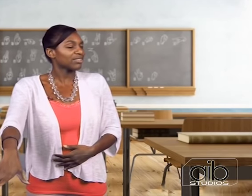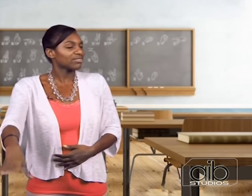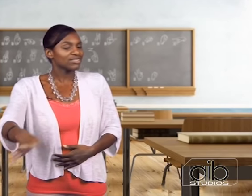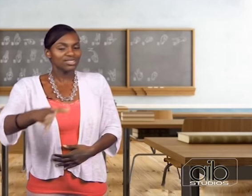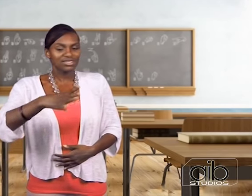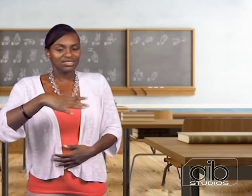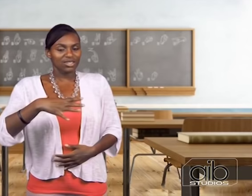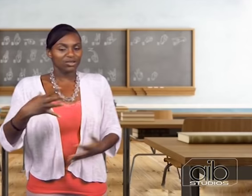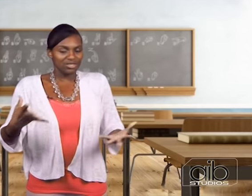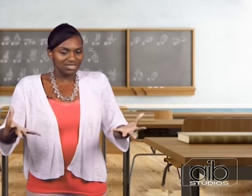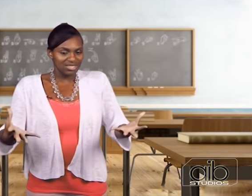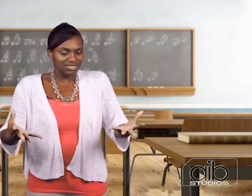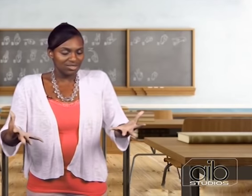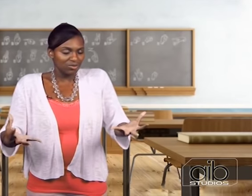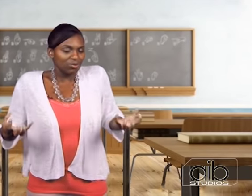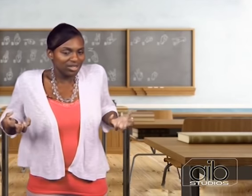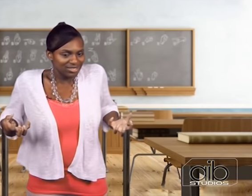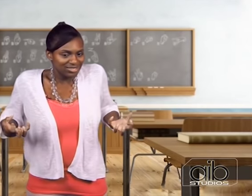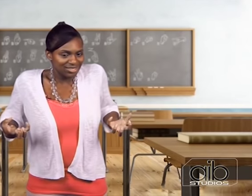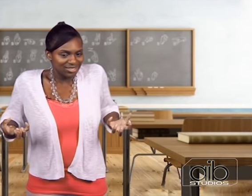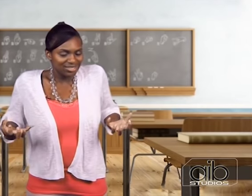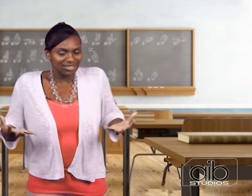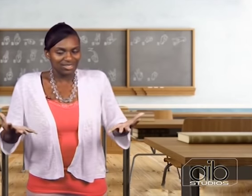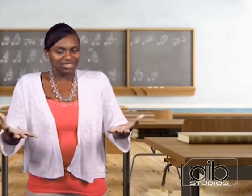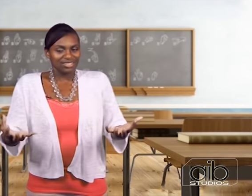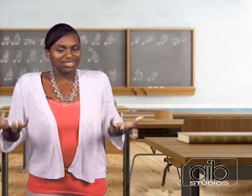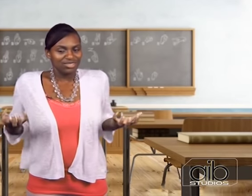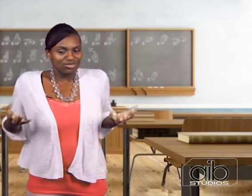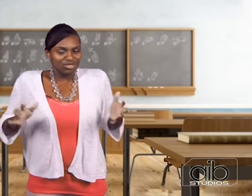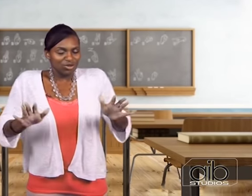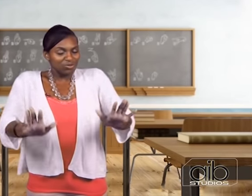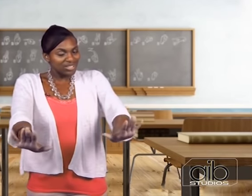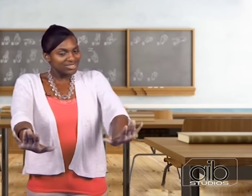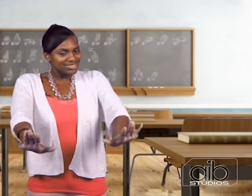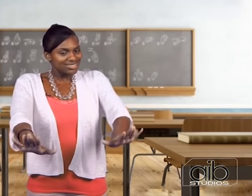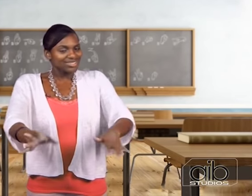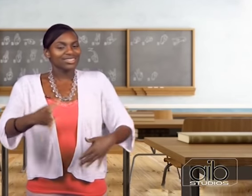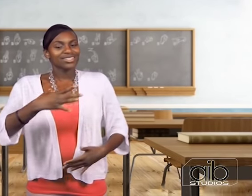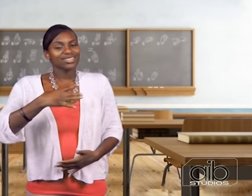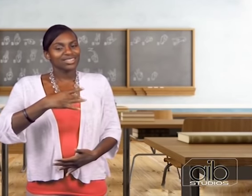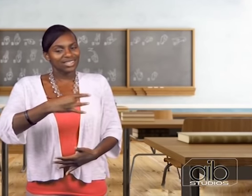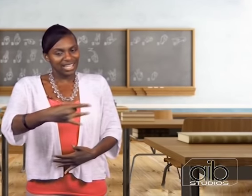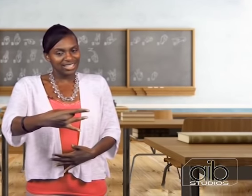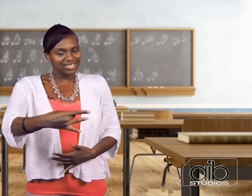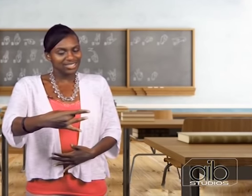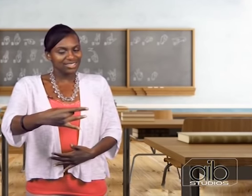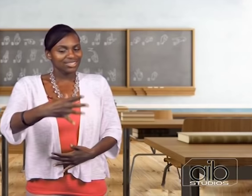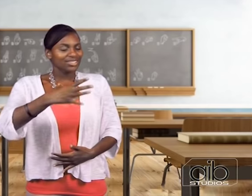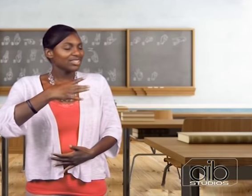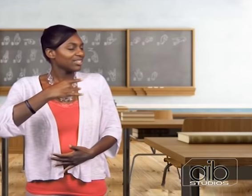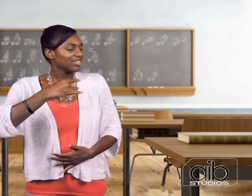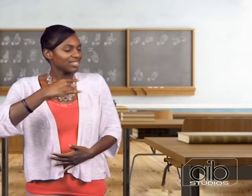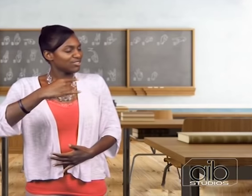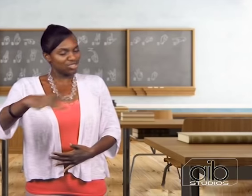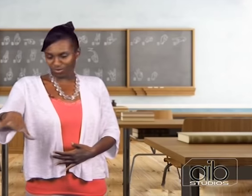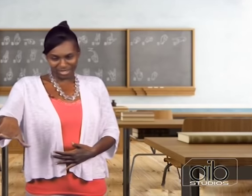away. So this is want, don't want, like, and don't